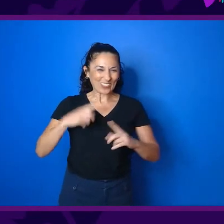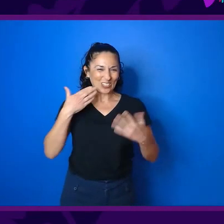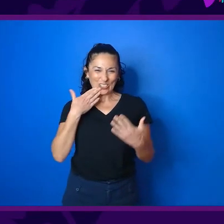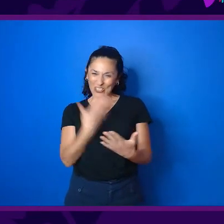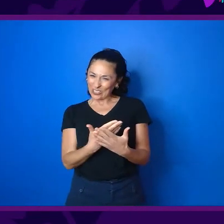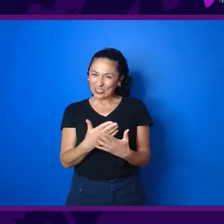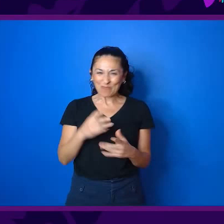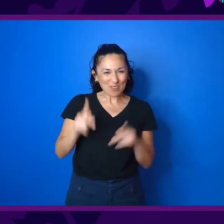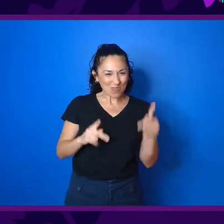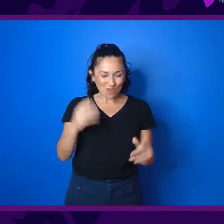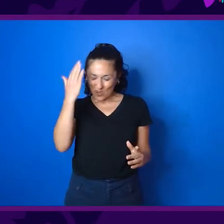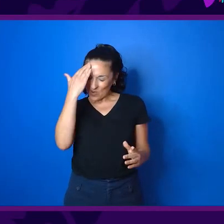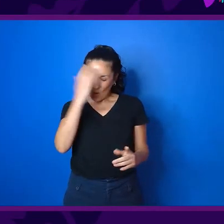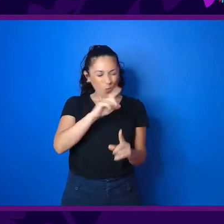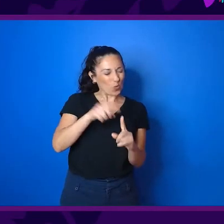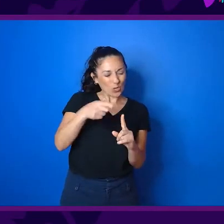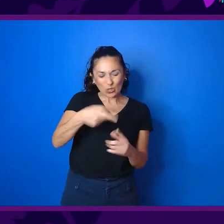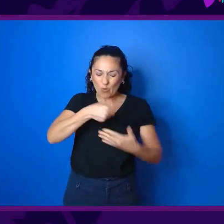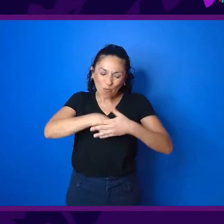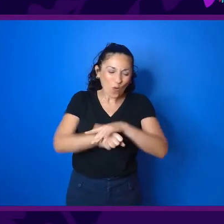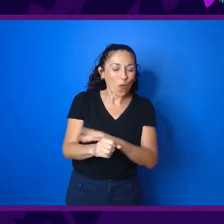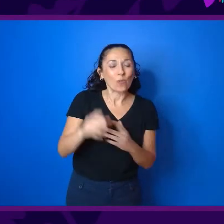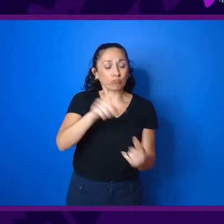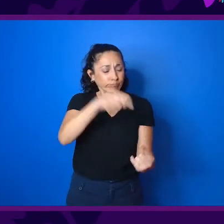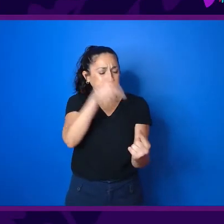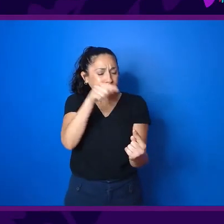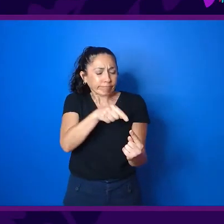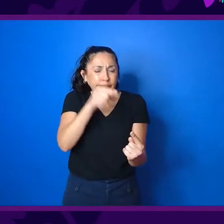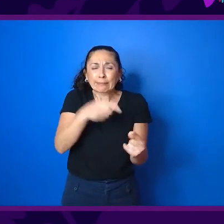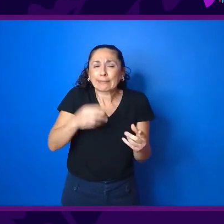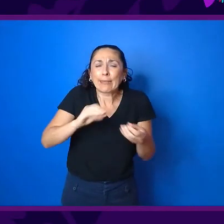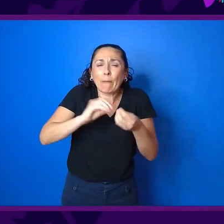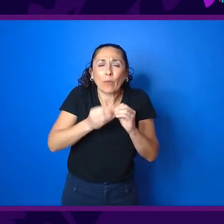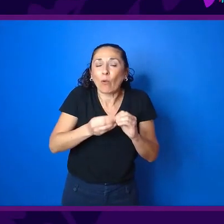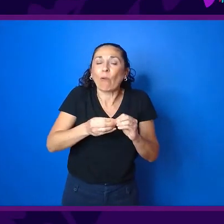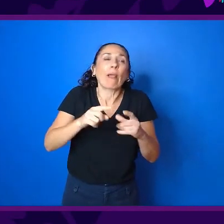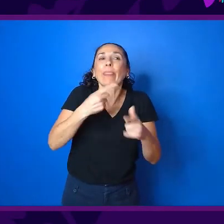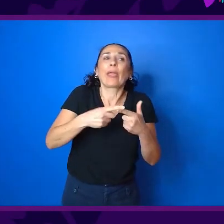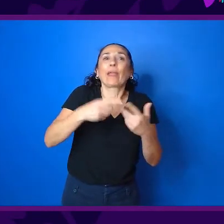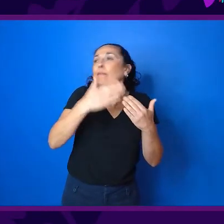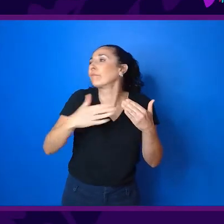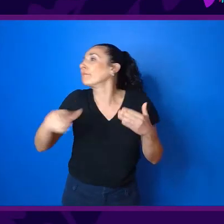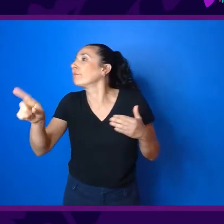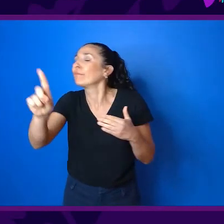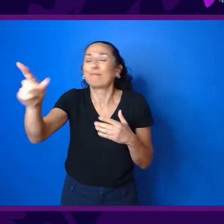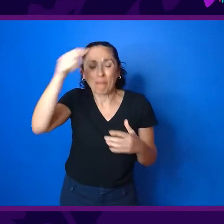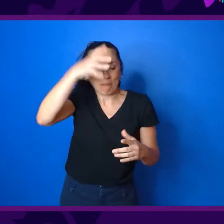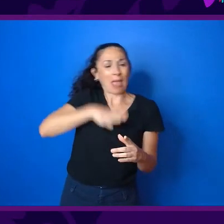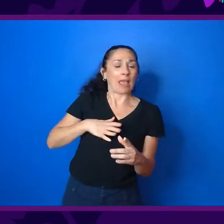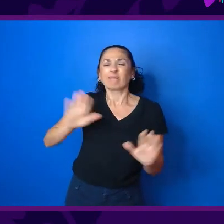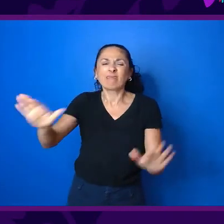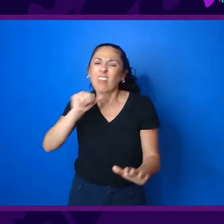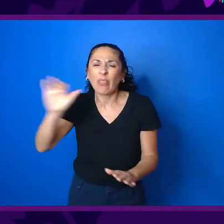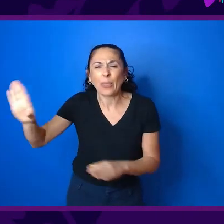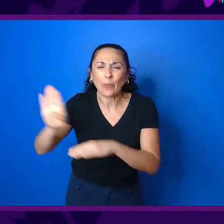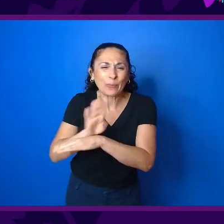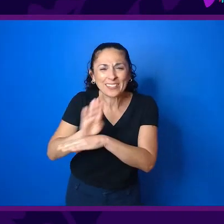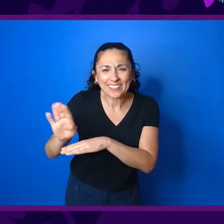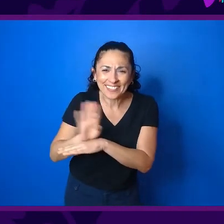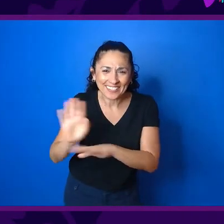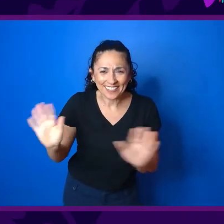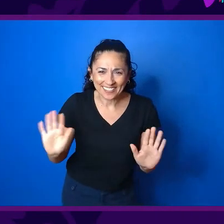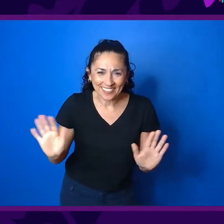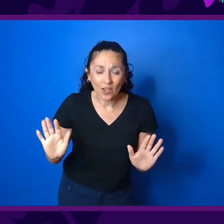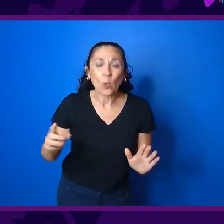were born and all of that. Then they want to know where we're going. Well, you know, it's none of their business. But we need a good theme